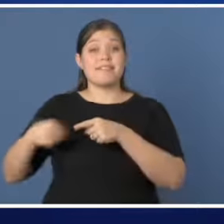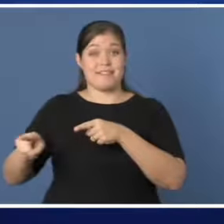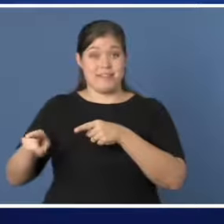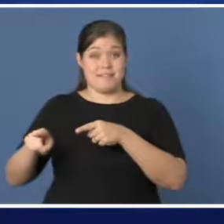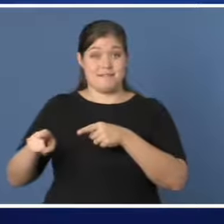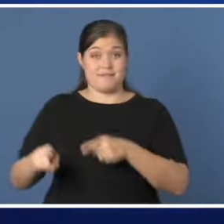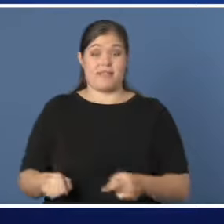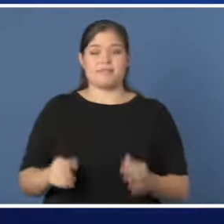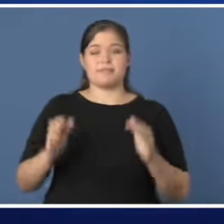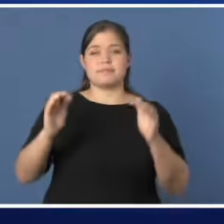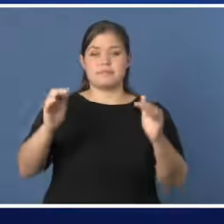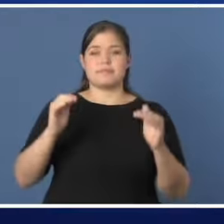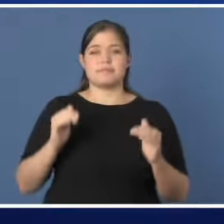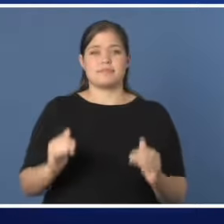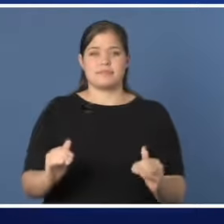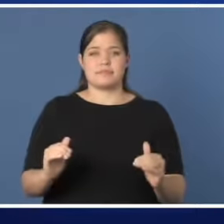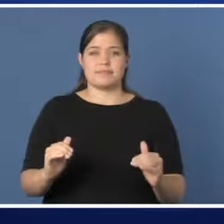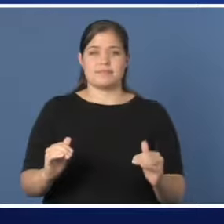Utility knife.